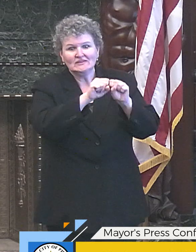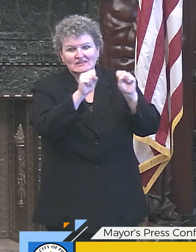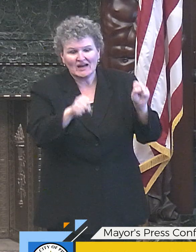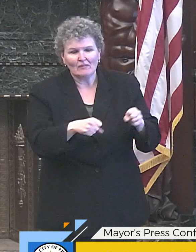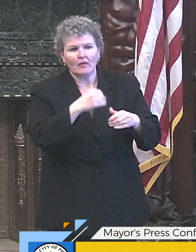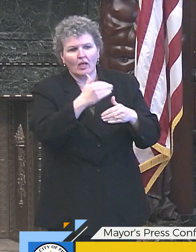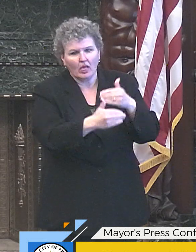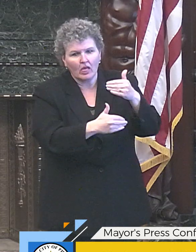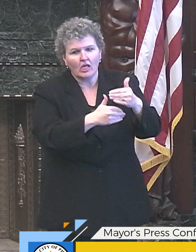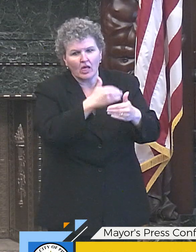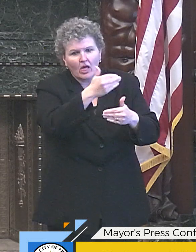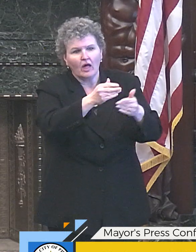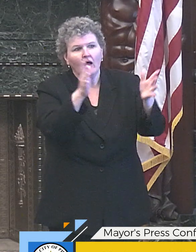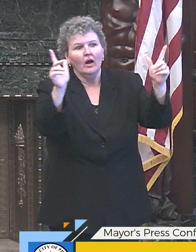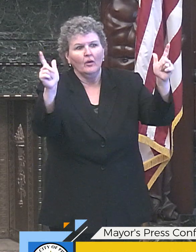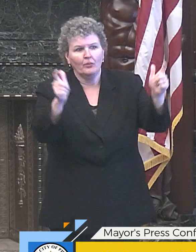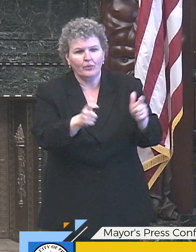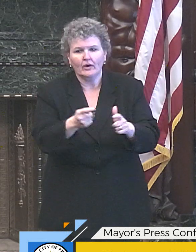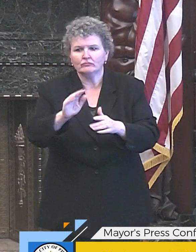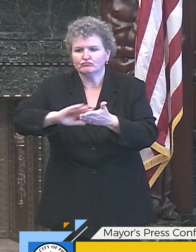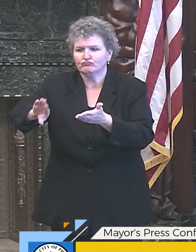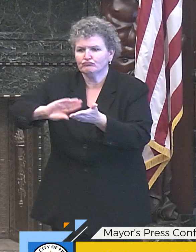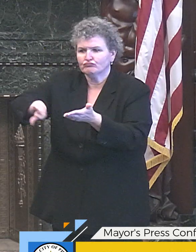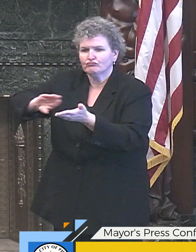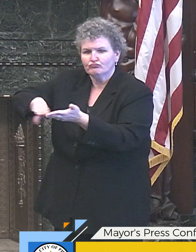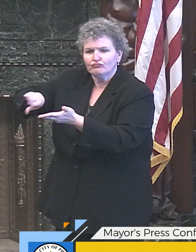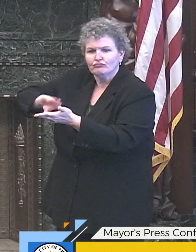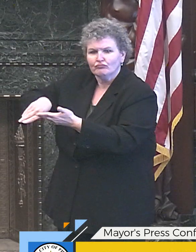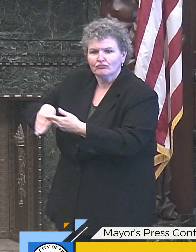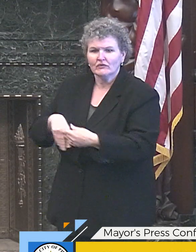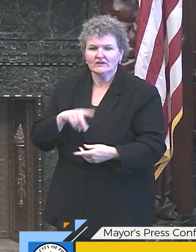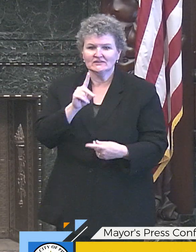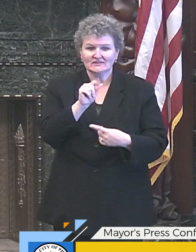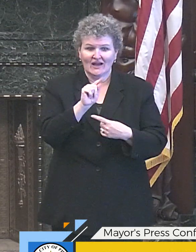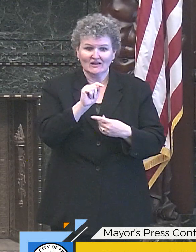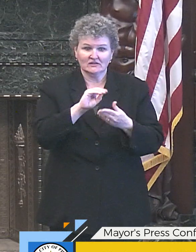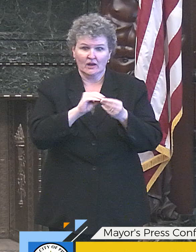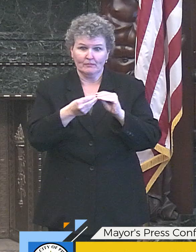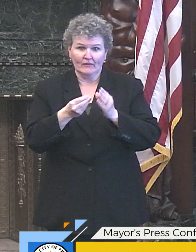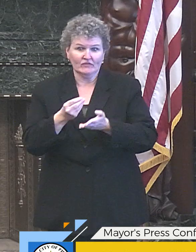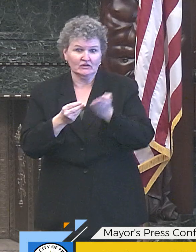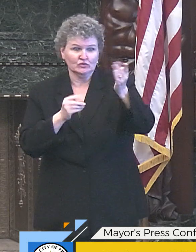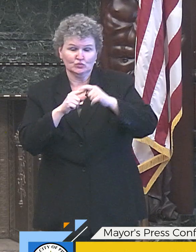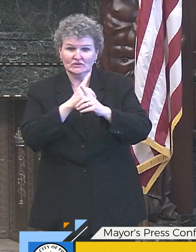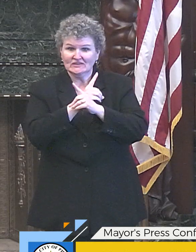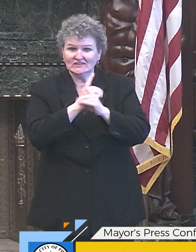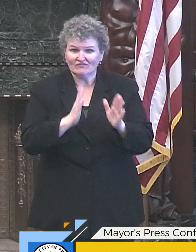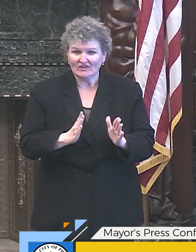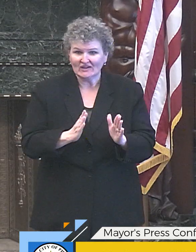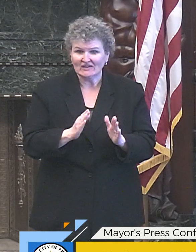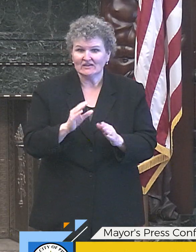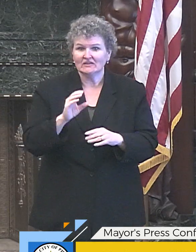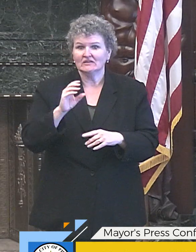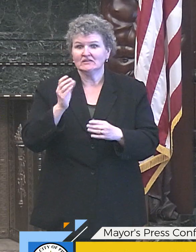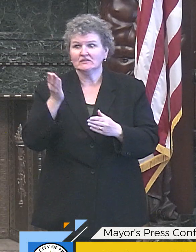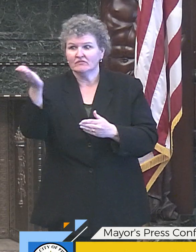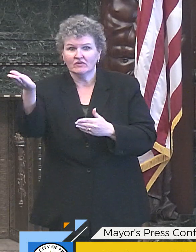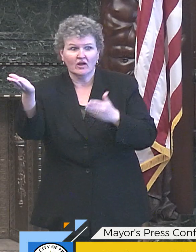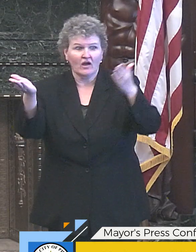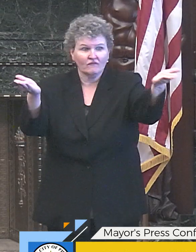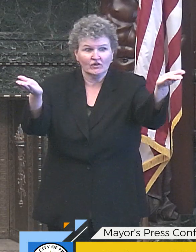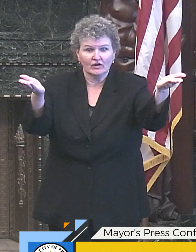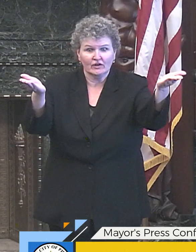inmates. We have provided significant amount of data to our defenders and the district attorney's office in order to be able to prepare those